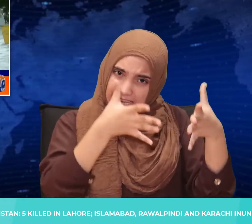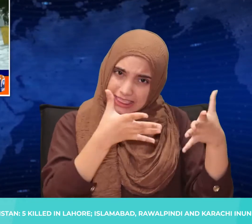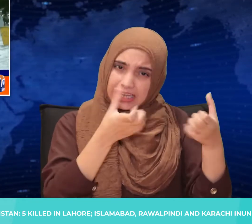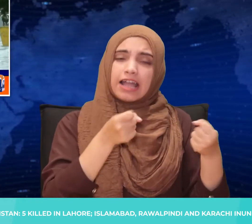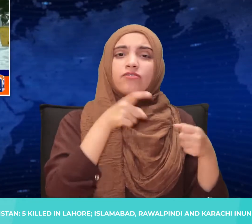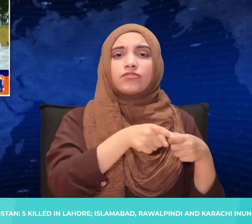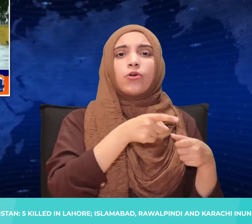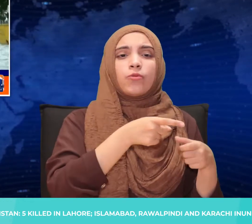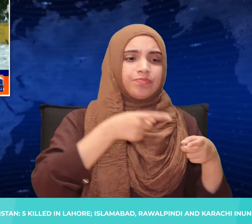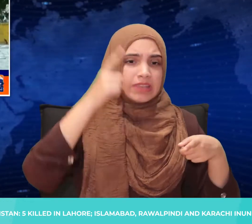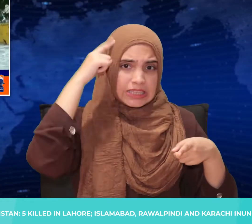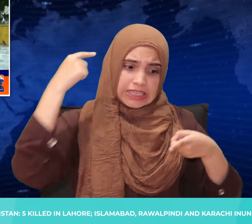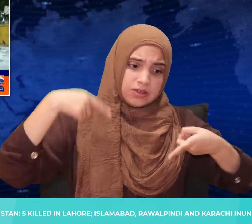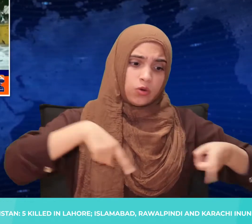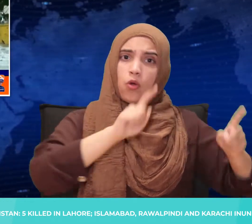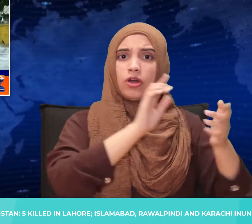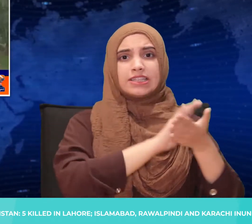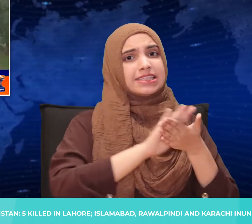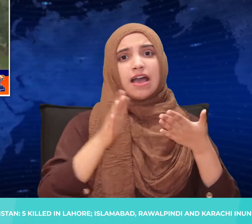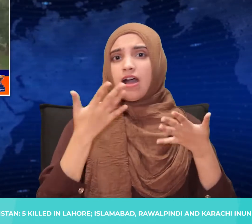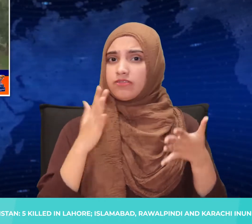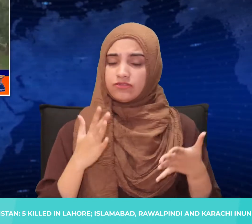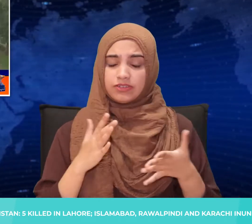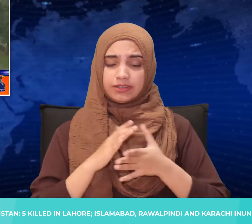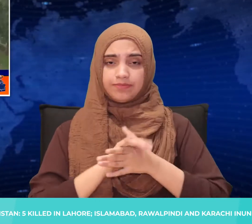the streets and roads remained inundated.